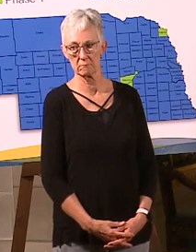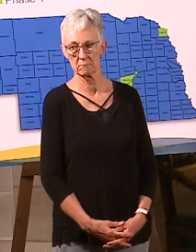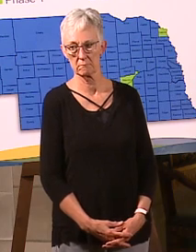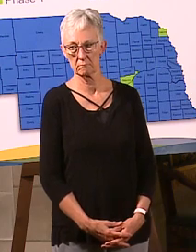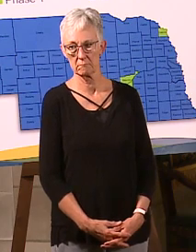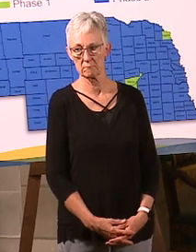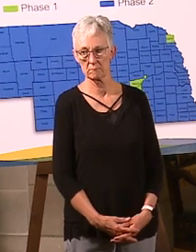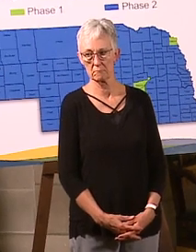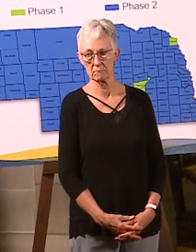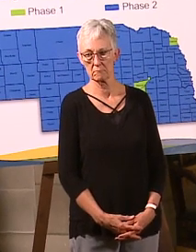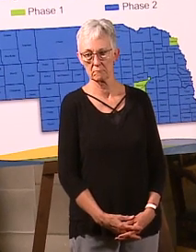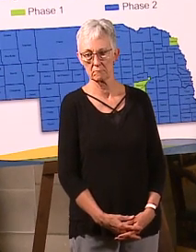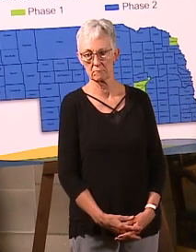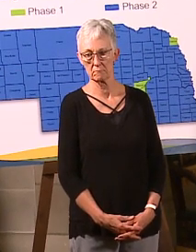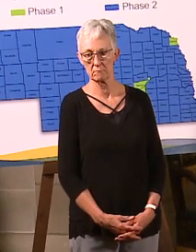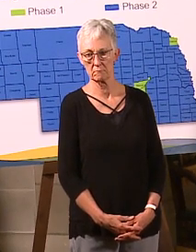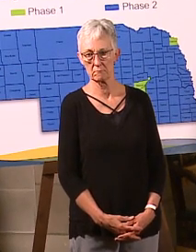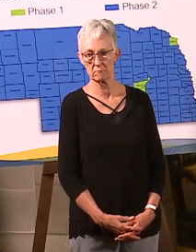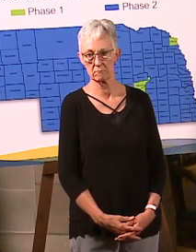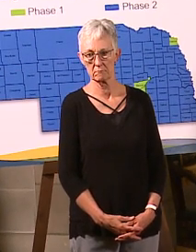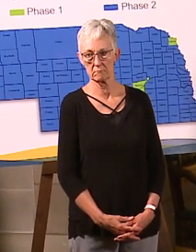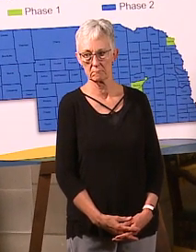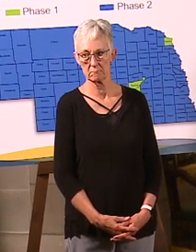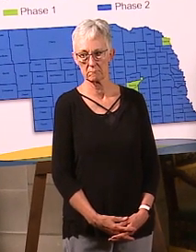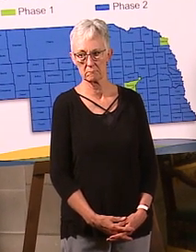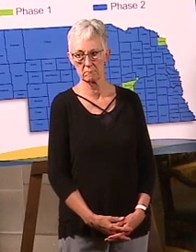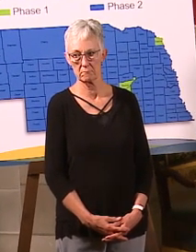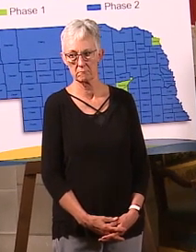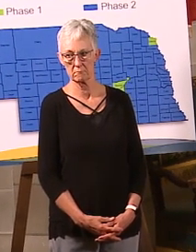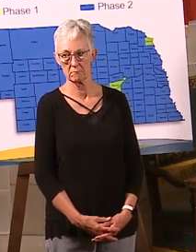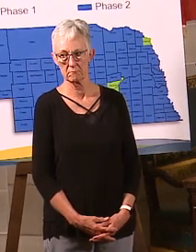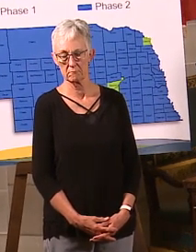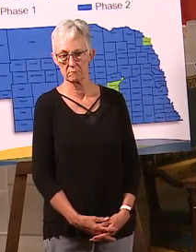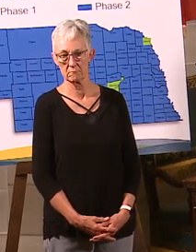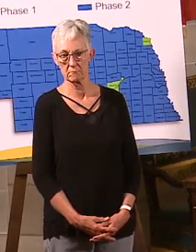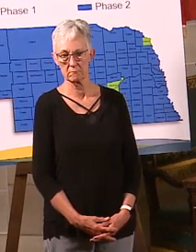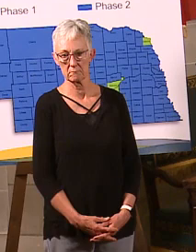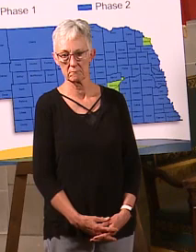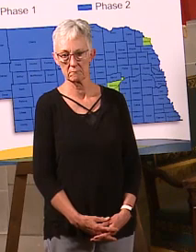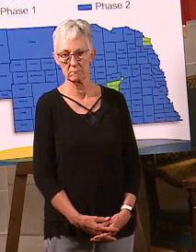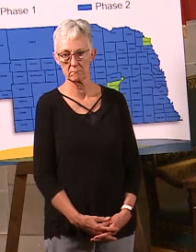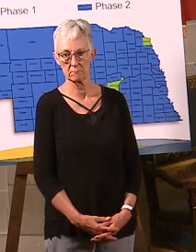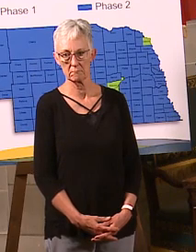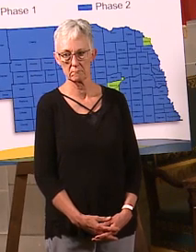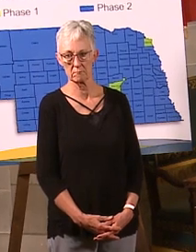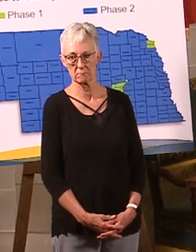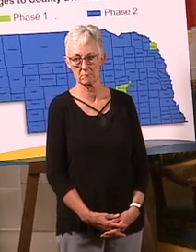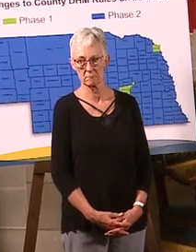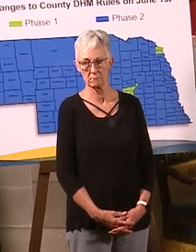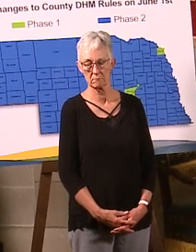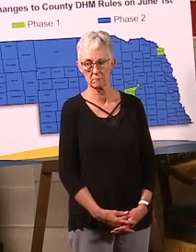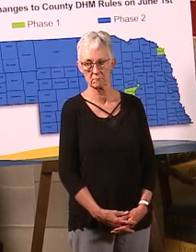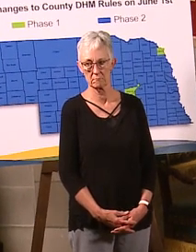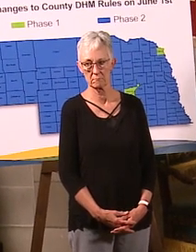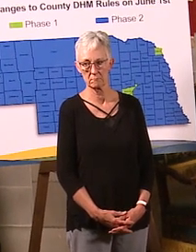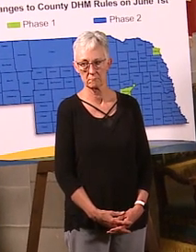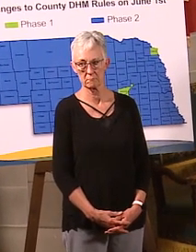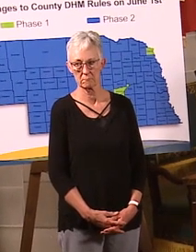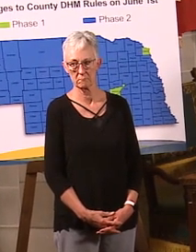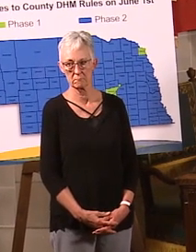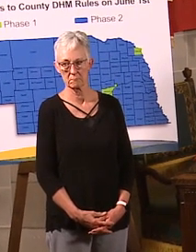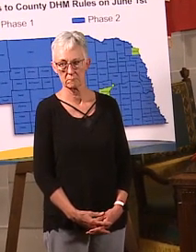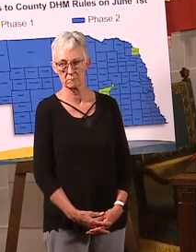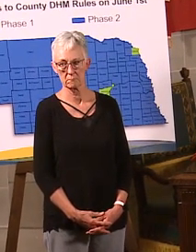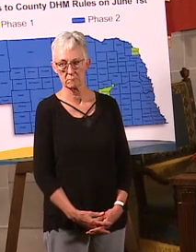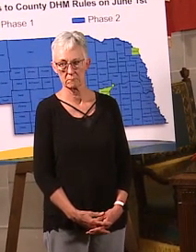Yeah, Lee. What has been the most difficult, I mean, you make decisions consistently across the board that you have to provide to the state. I mean, what are some of the